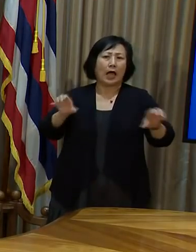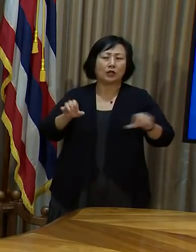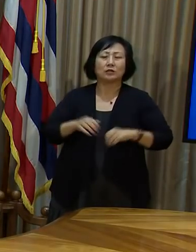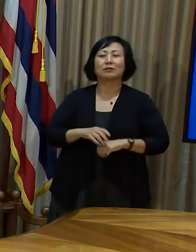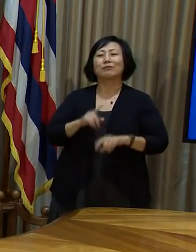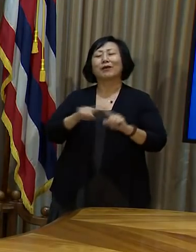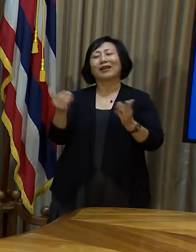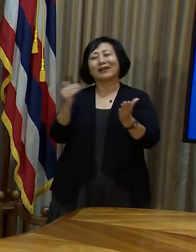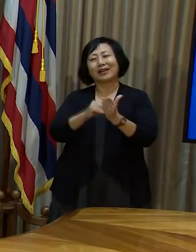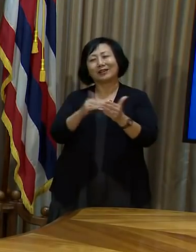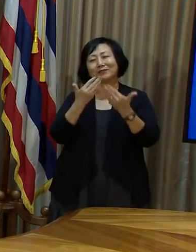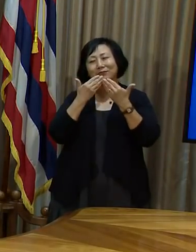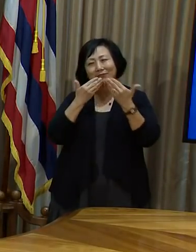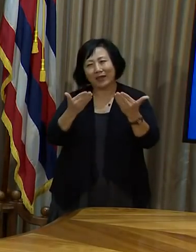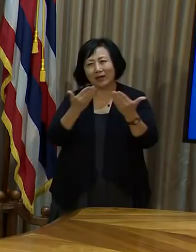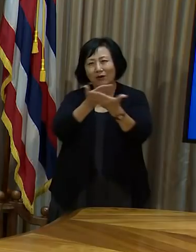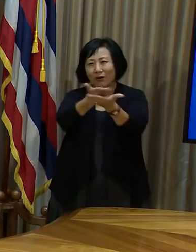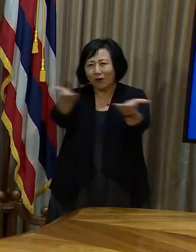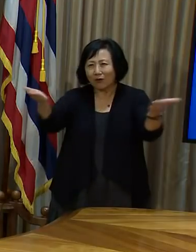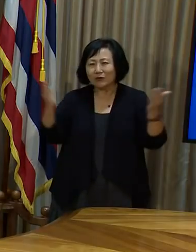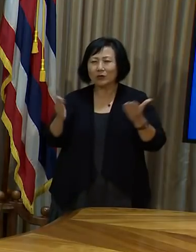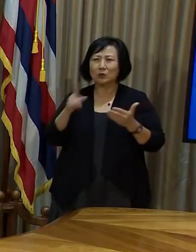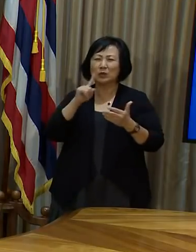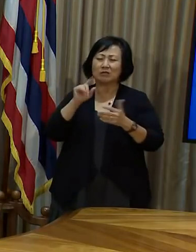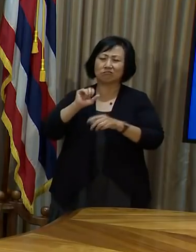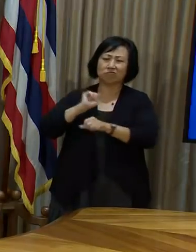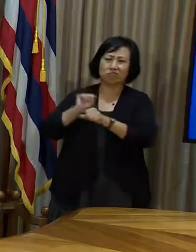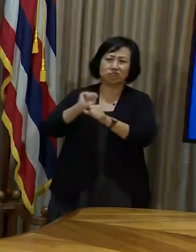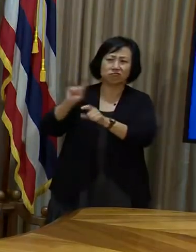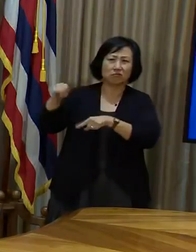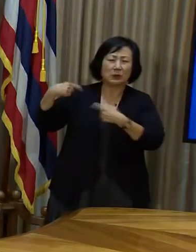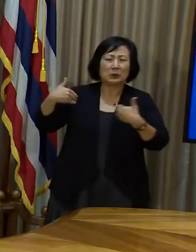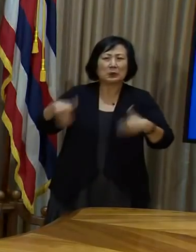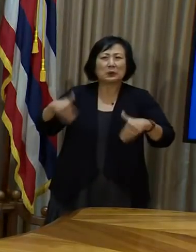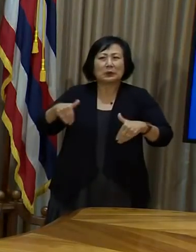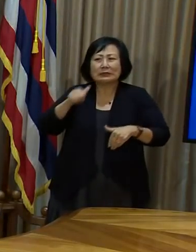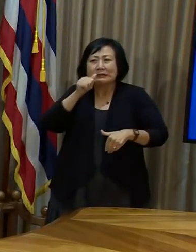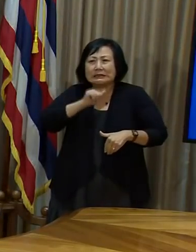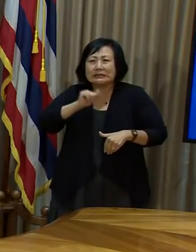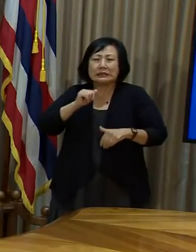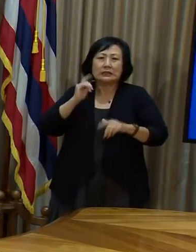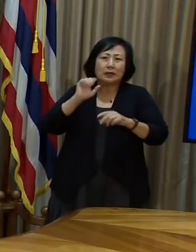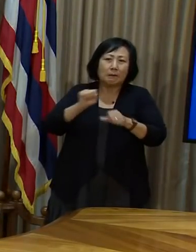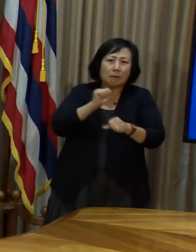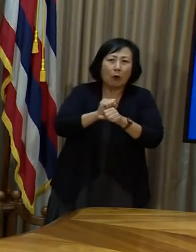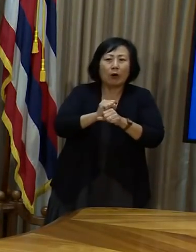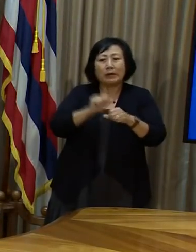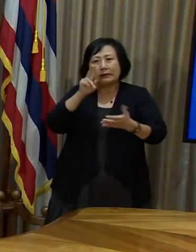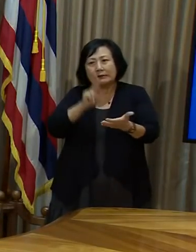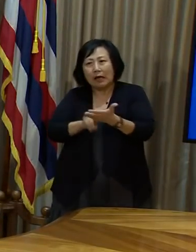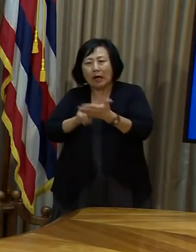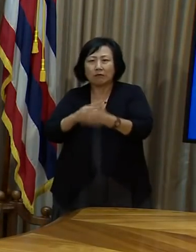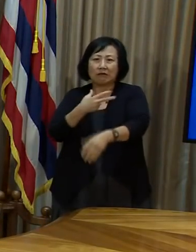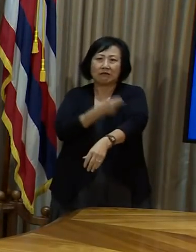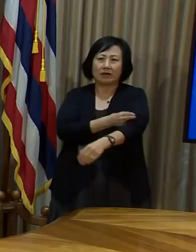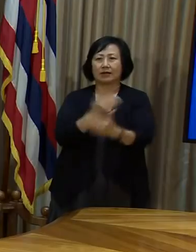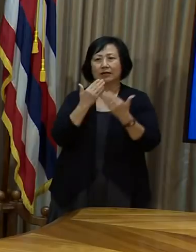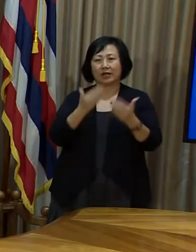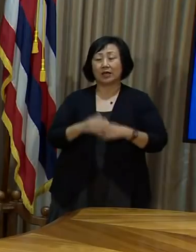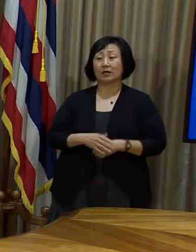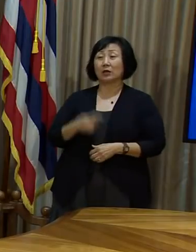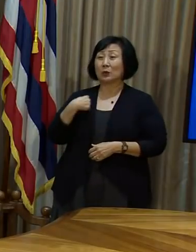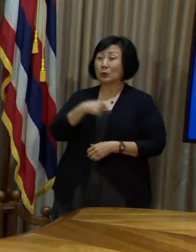to, again, thank everyone for the great job they've been doing to get vaccinated. We need to continue